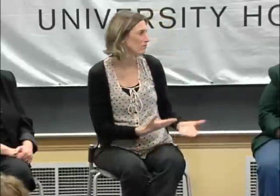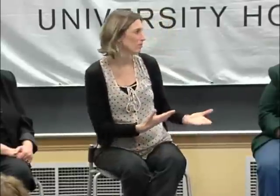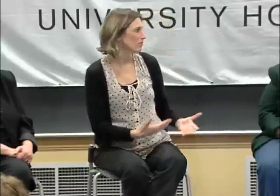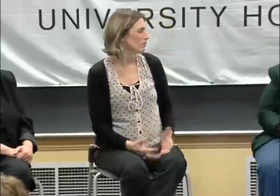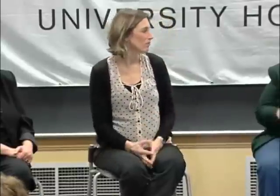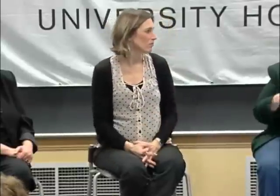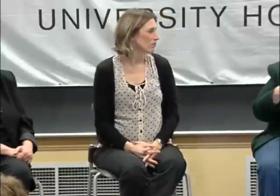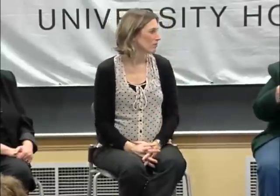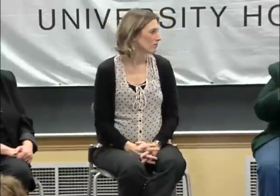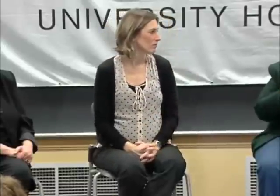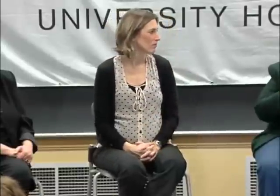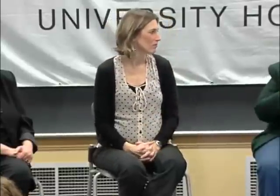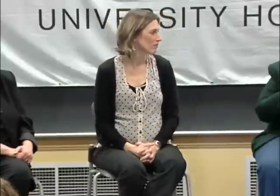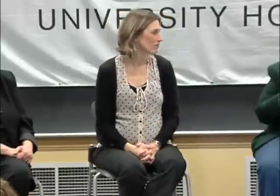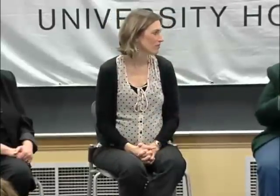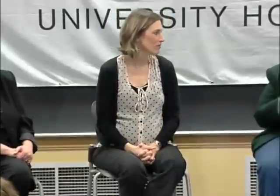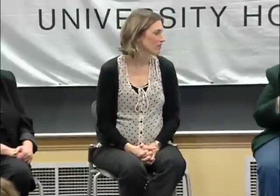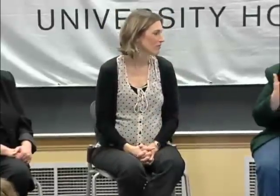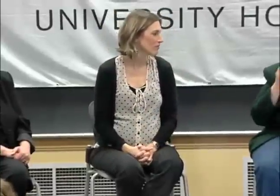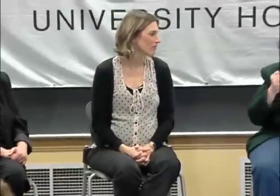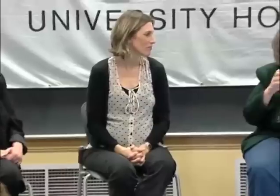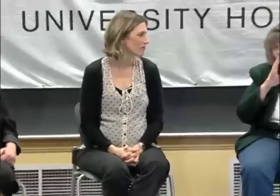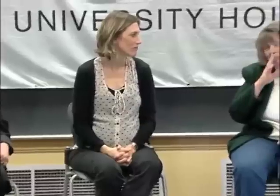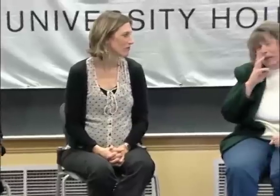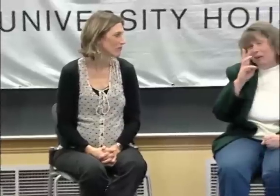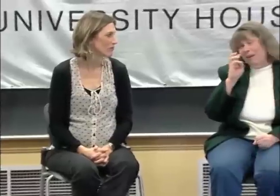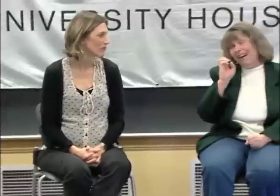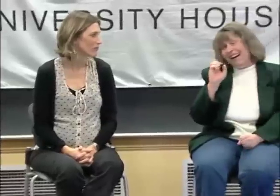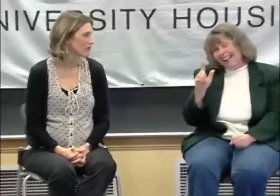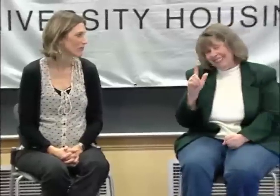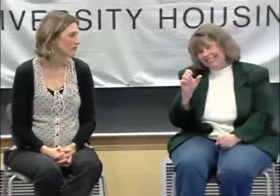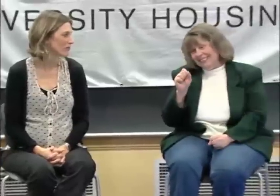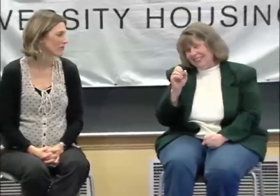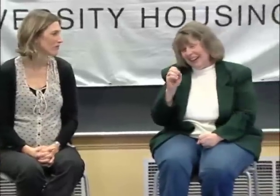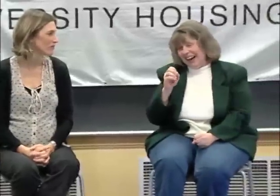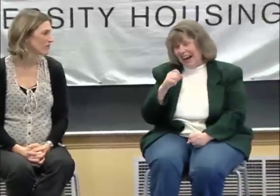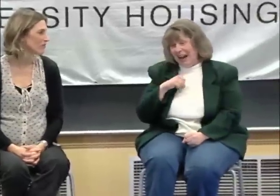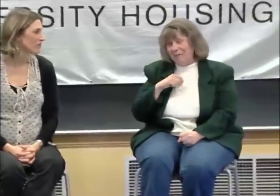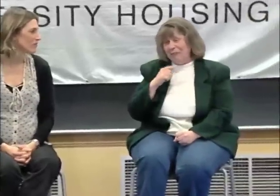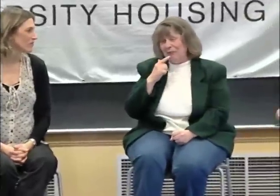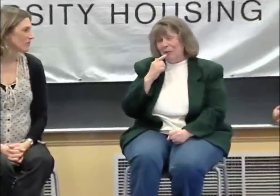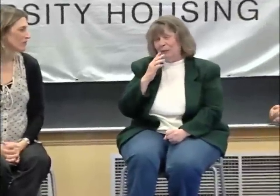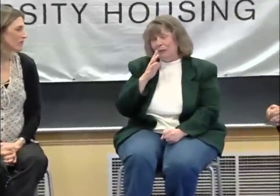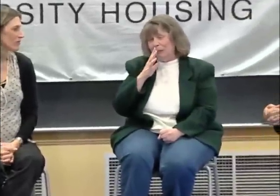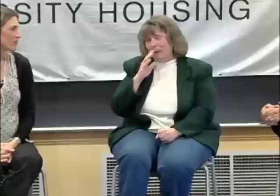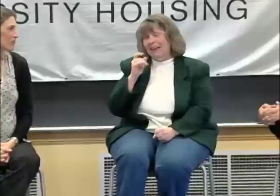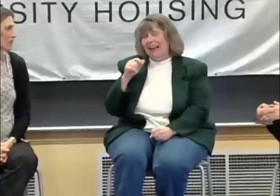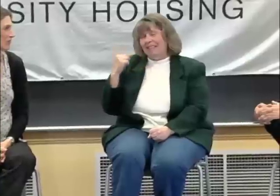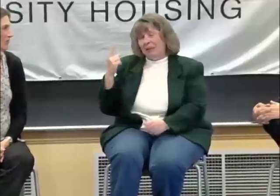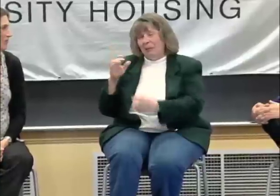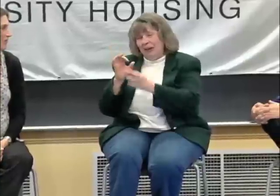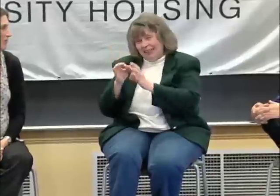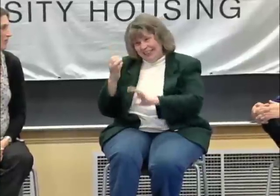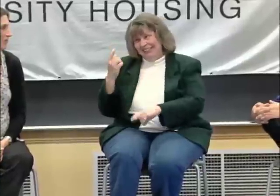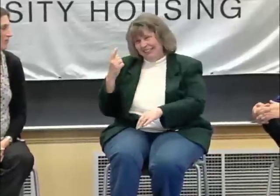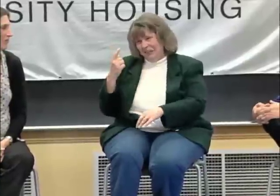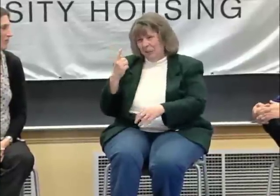happening. It's word choice. For me, I can speak well. I prefer to speak and to have